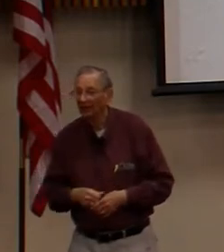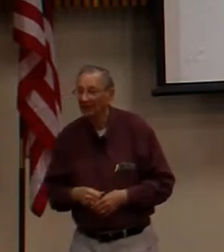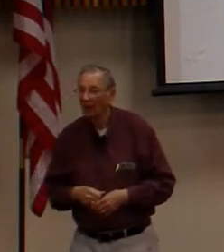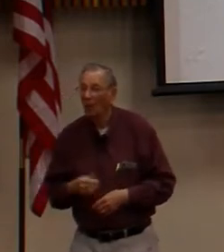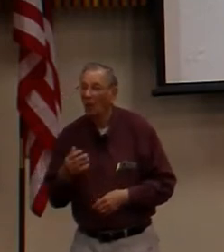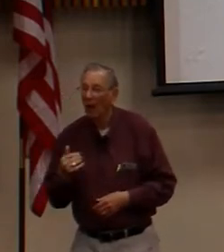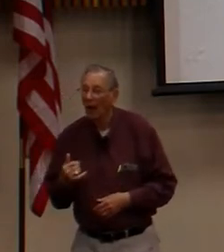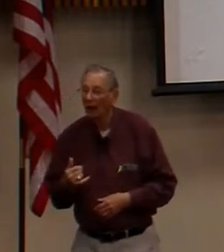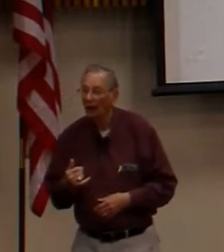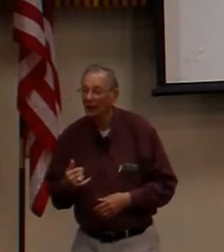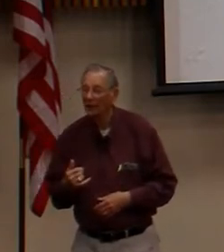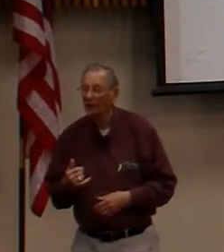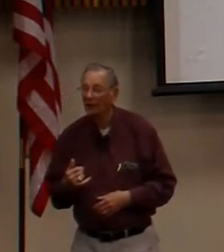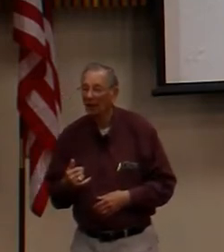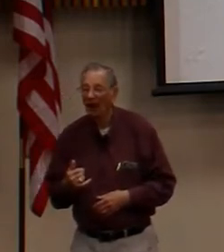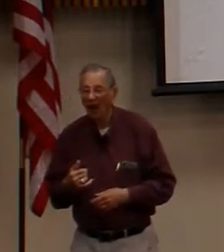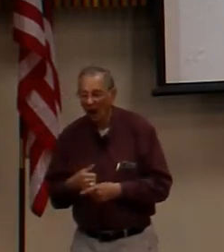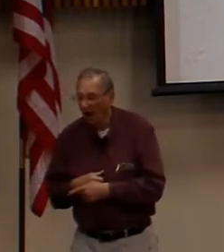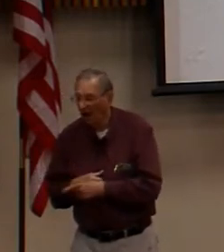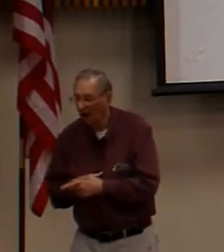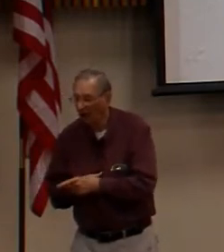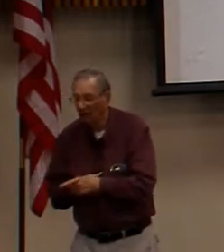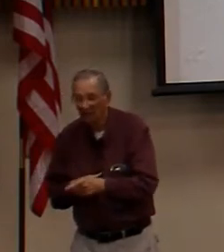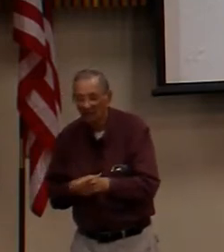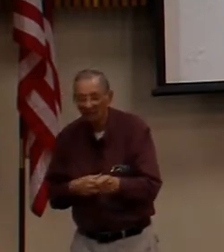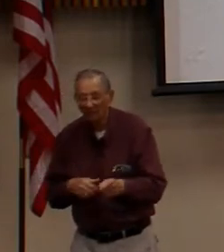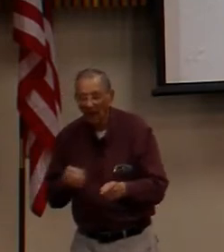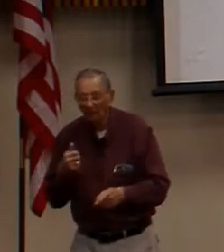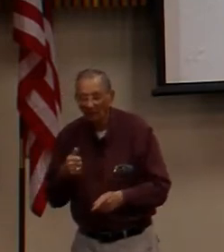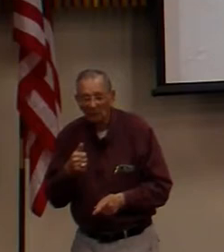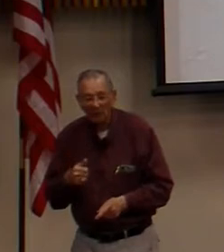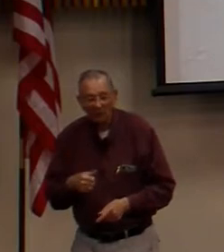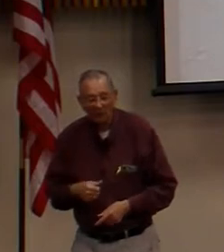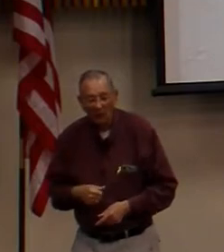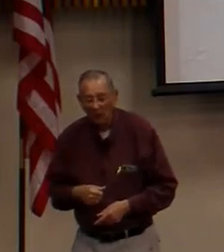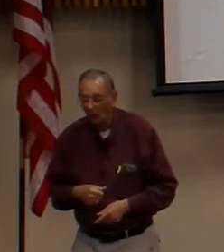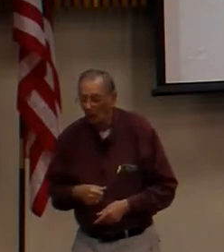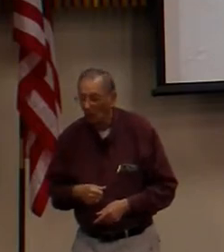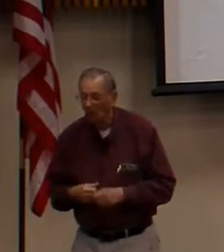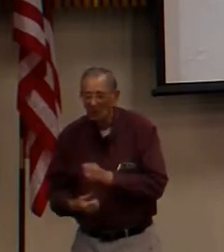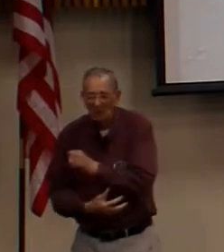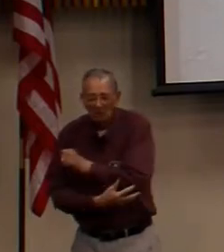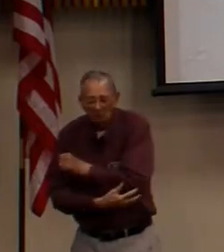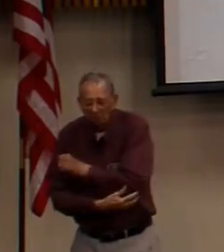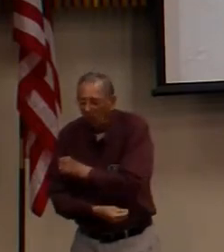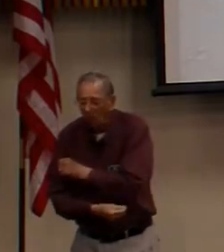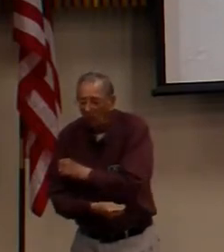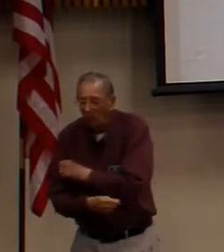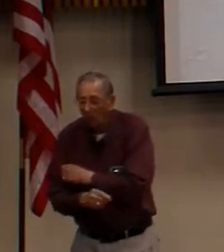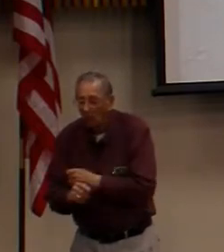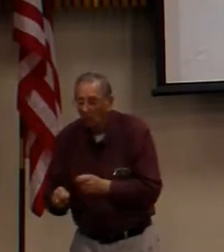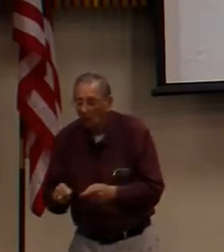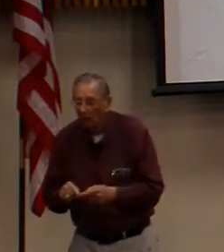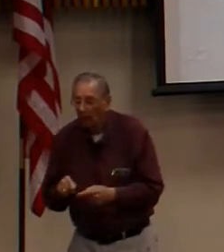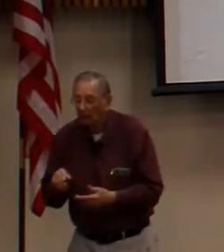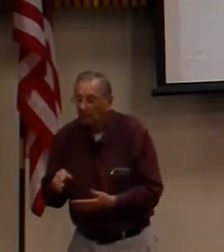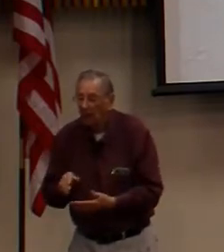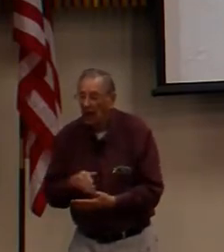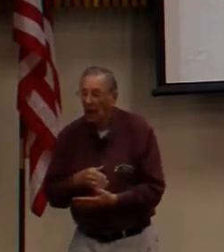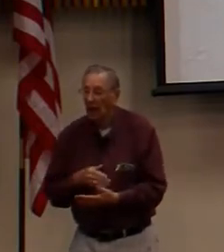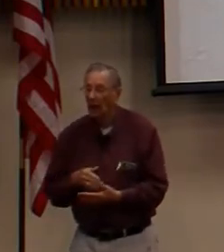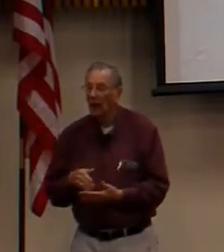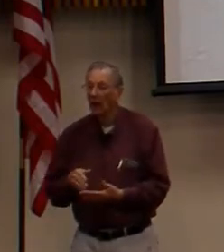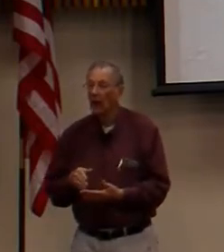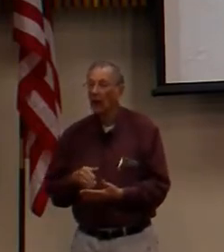mainly for the conditions in which they found themselves in. And yet when they sang,